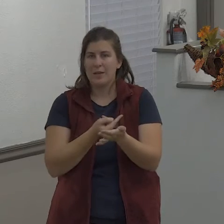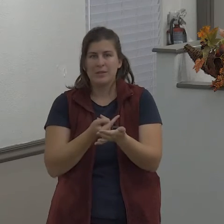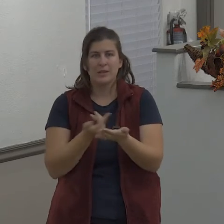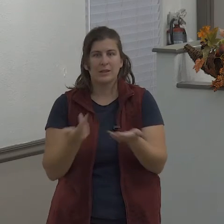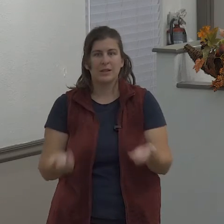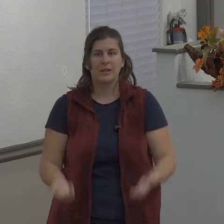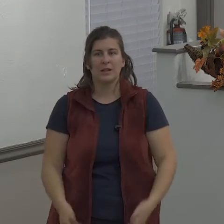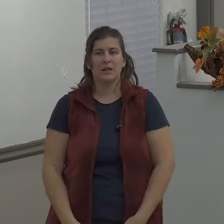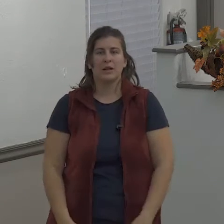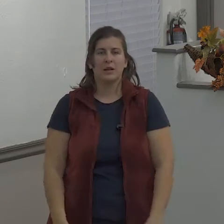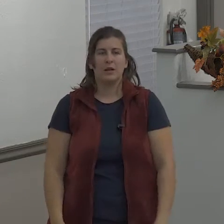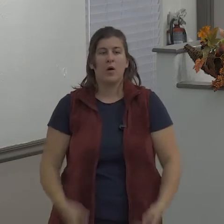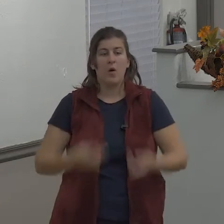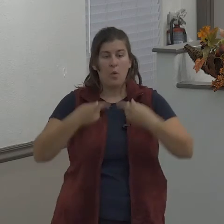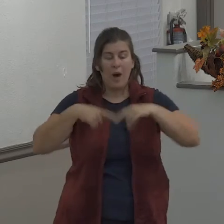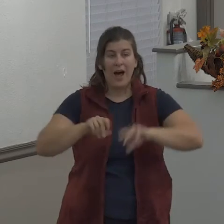even,